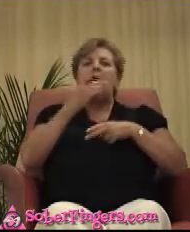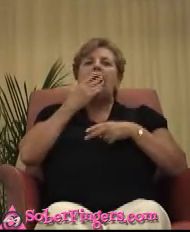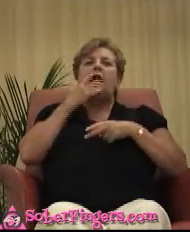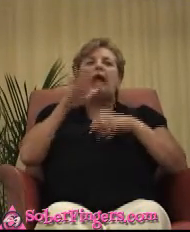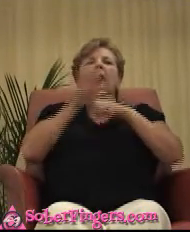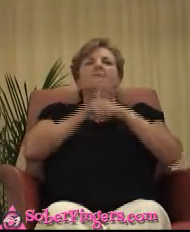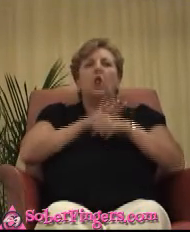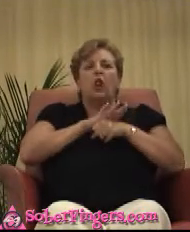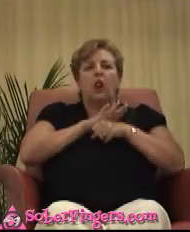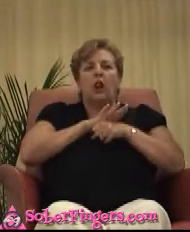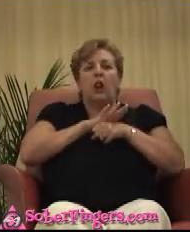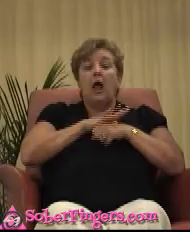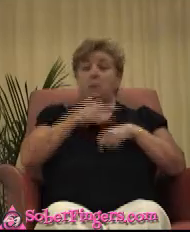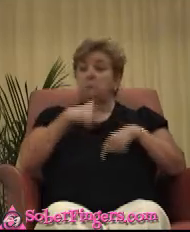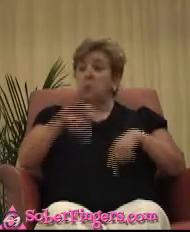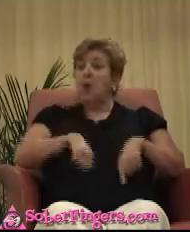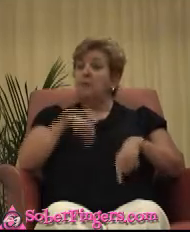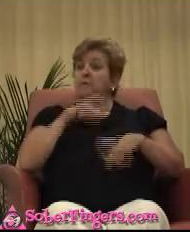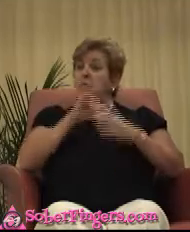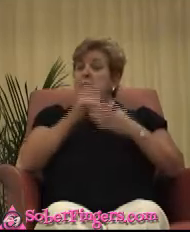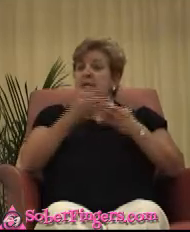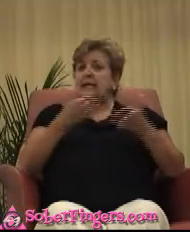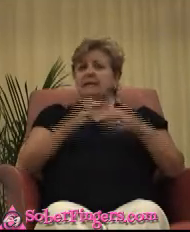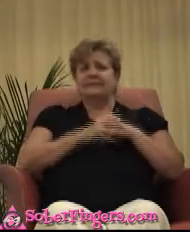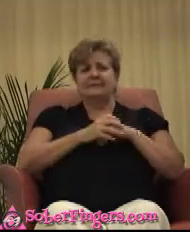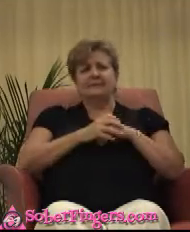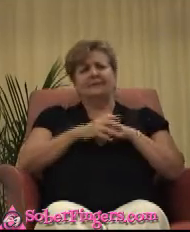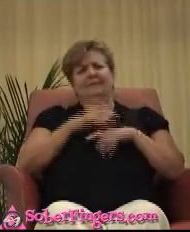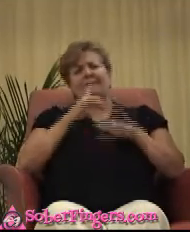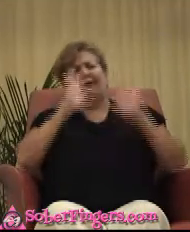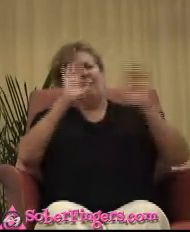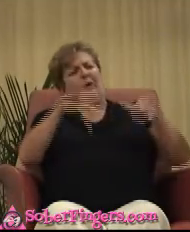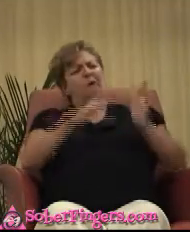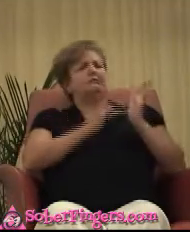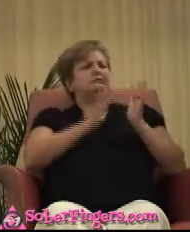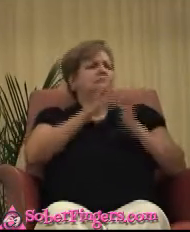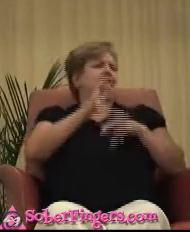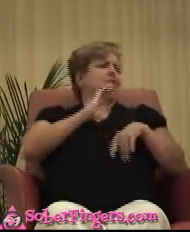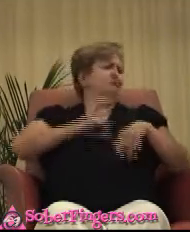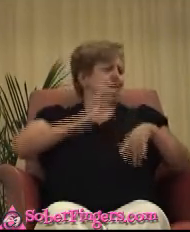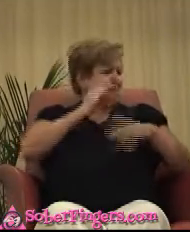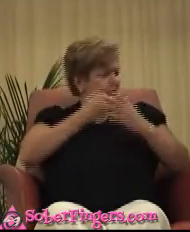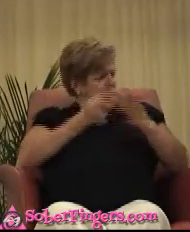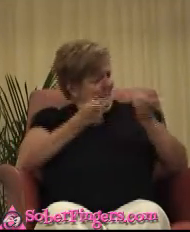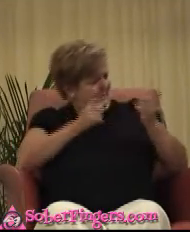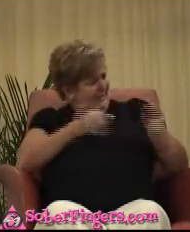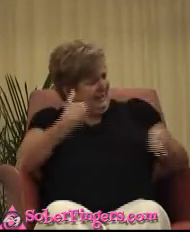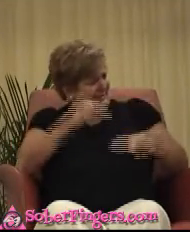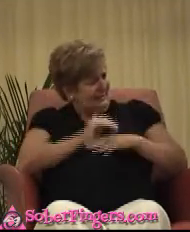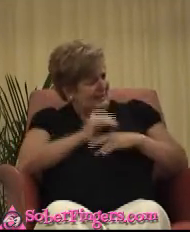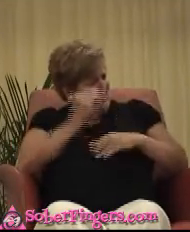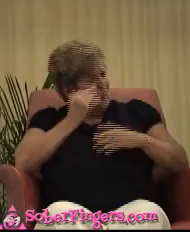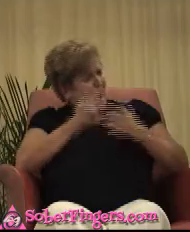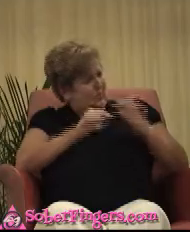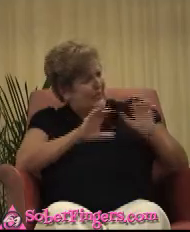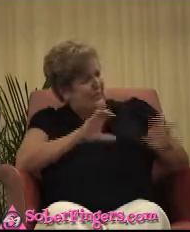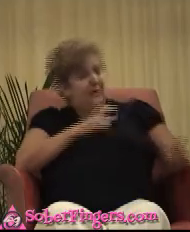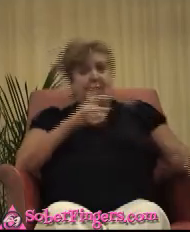these things. Because guys that talk about it, Jesus Christ, what else, you know what you did last night? You know, oh. And so I was really proud